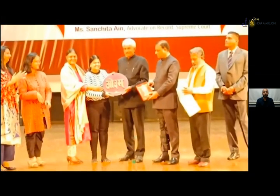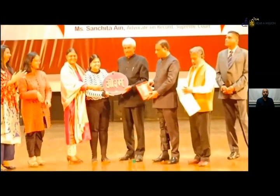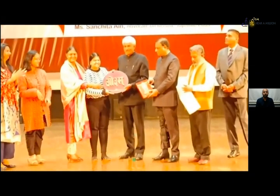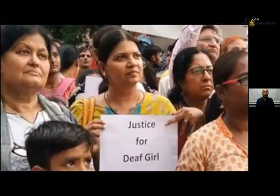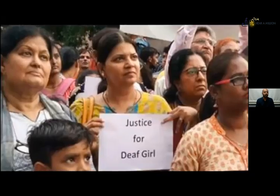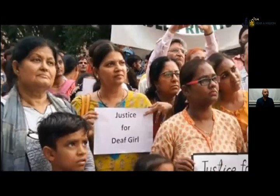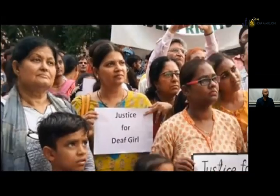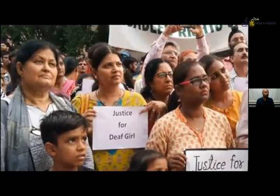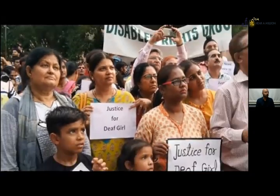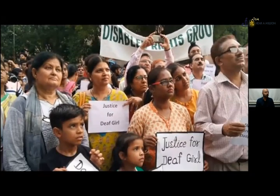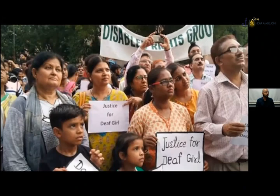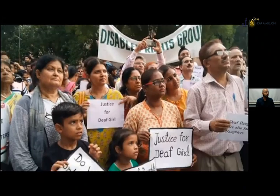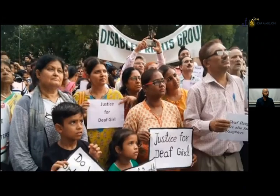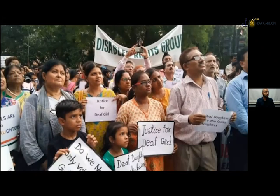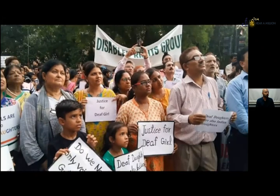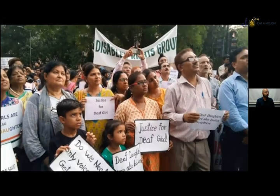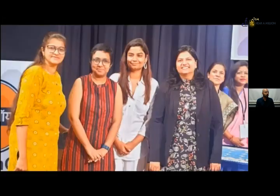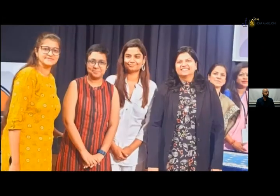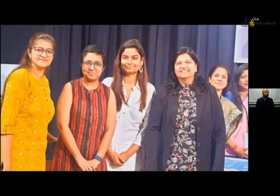it.